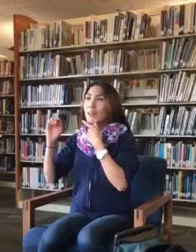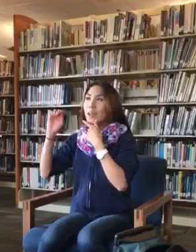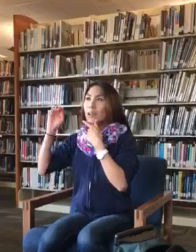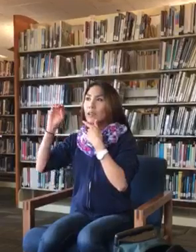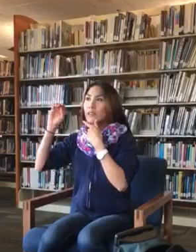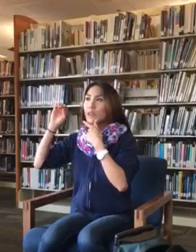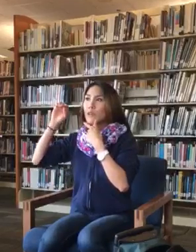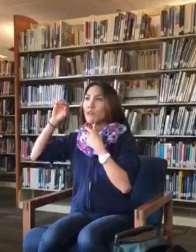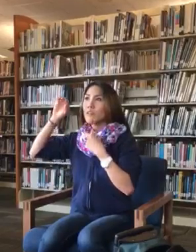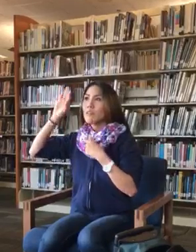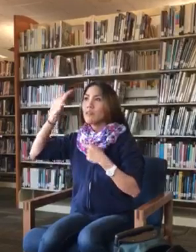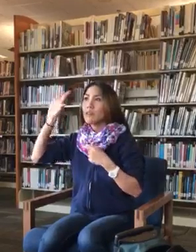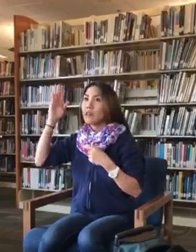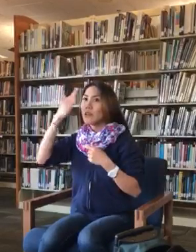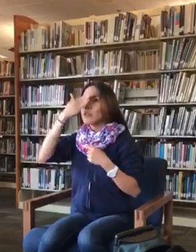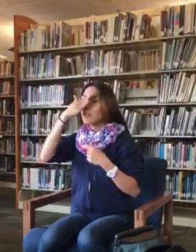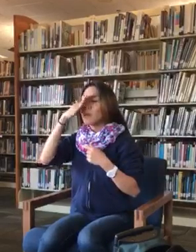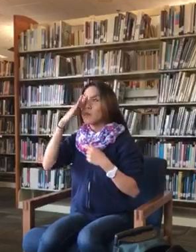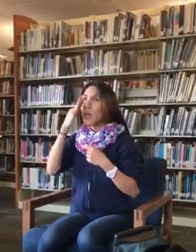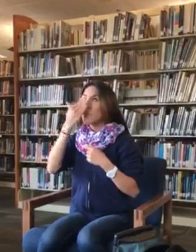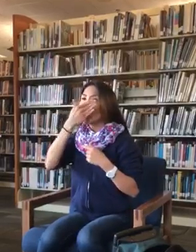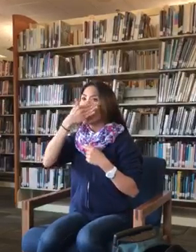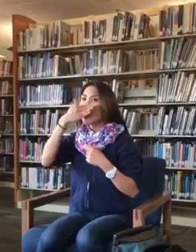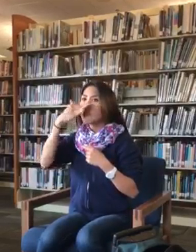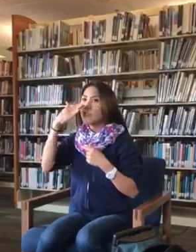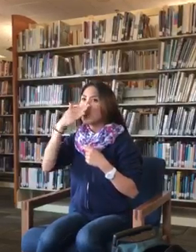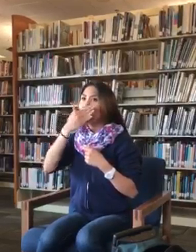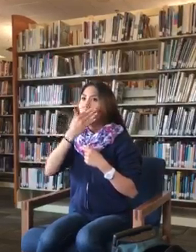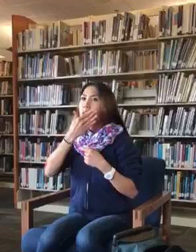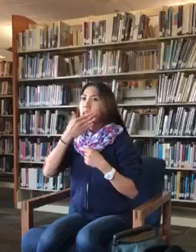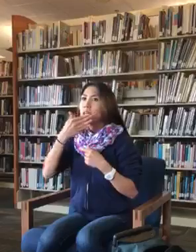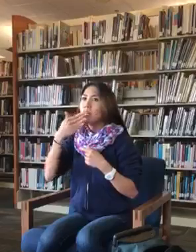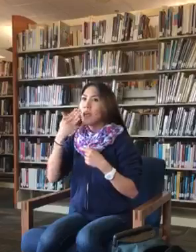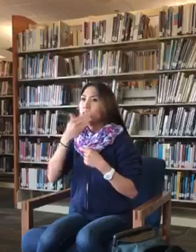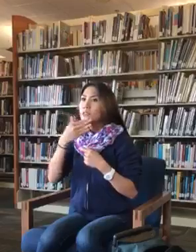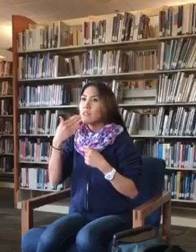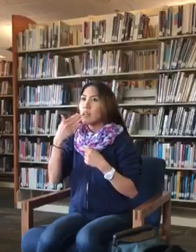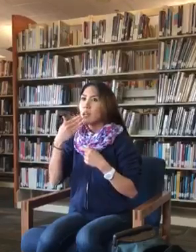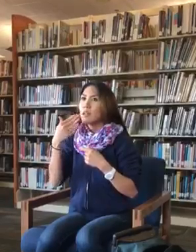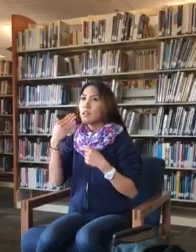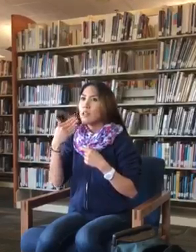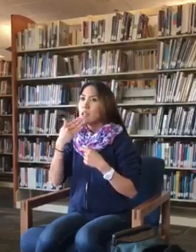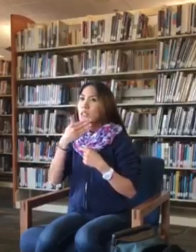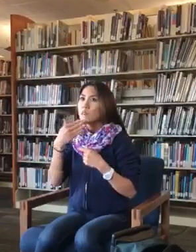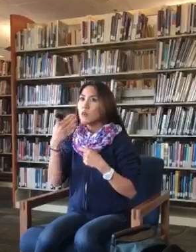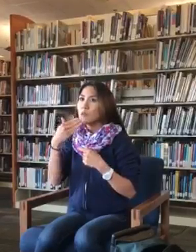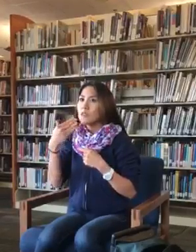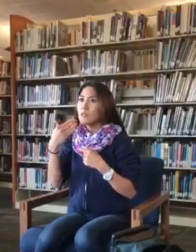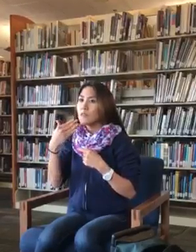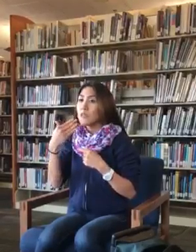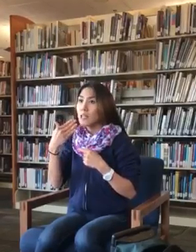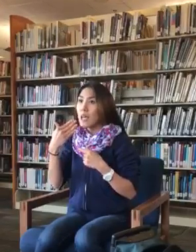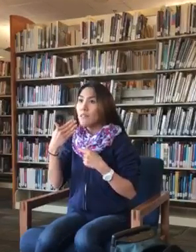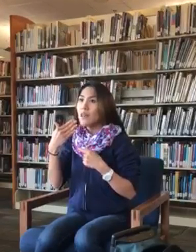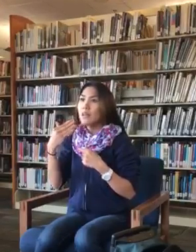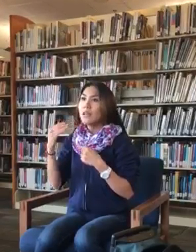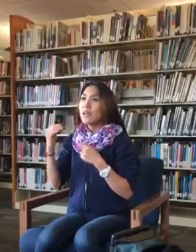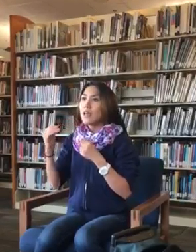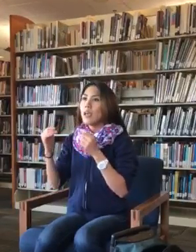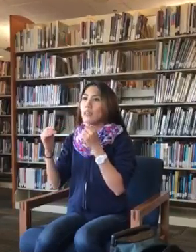and also it's involved with lacrimal glands, nasal mucosa, and the glands involved with saliva, and